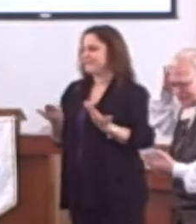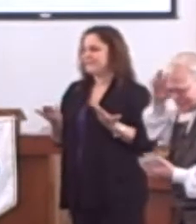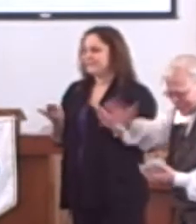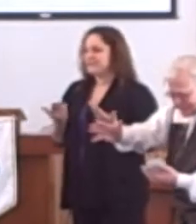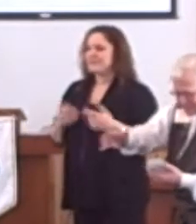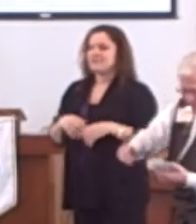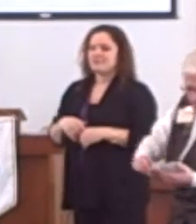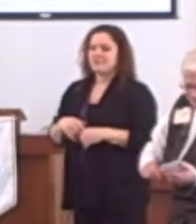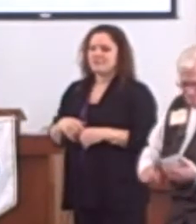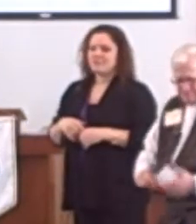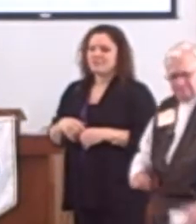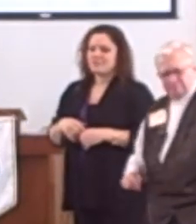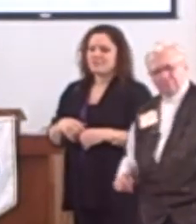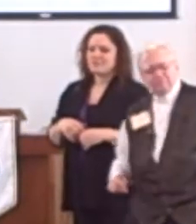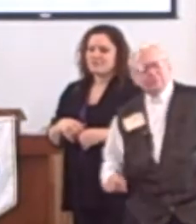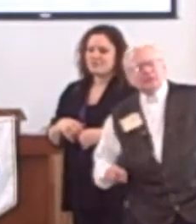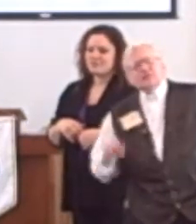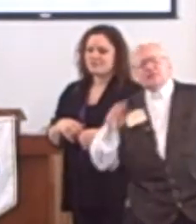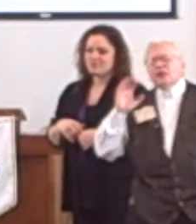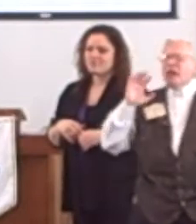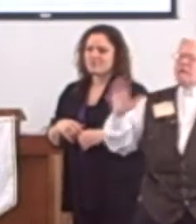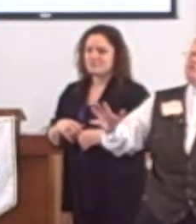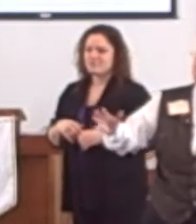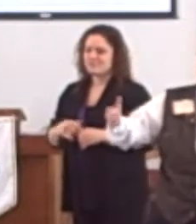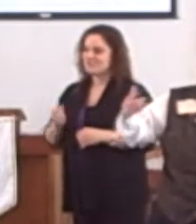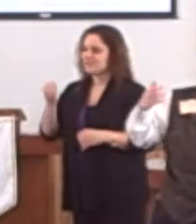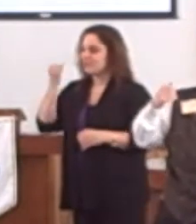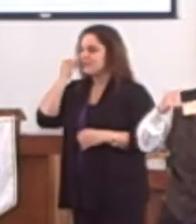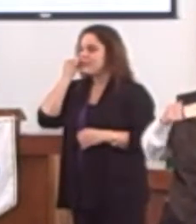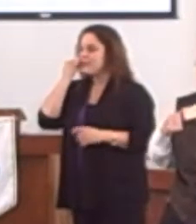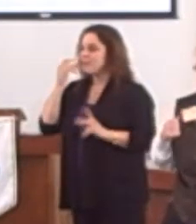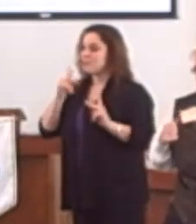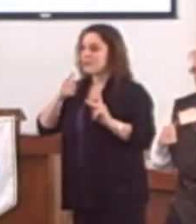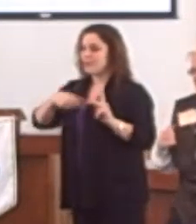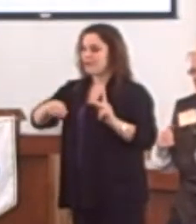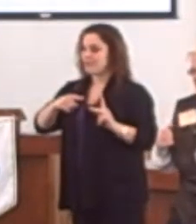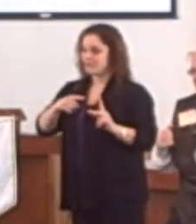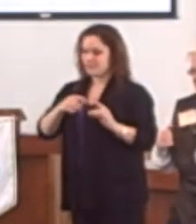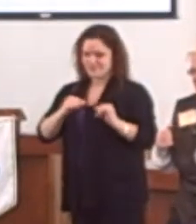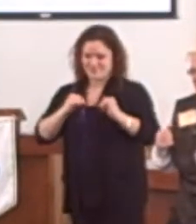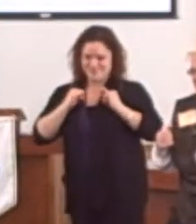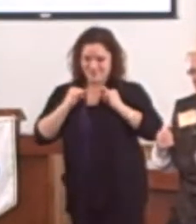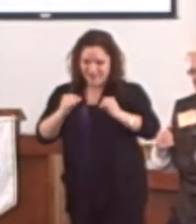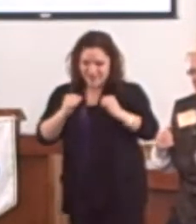It is easy to love those who are like us,